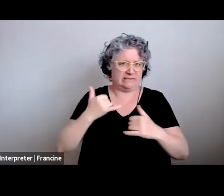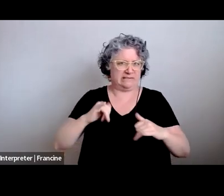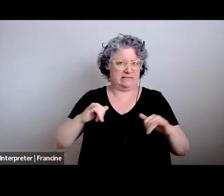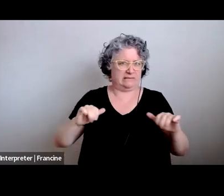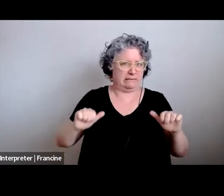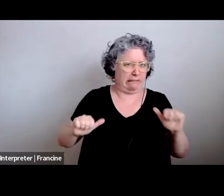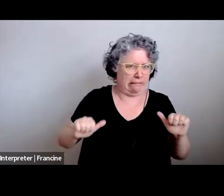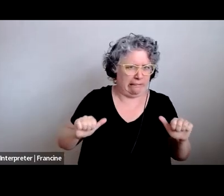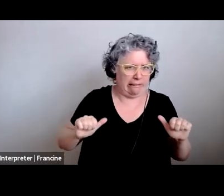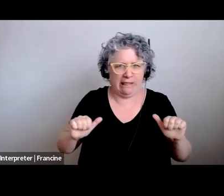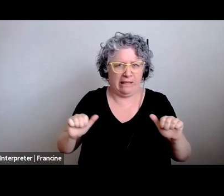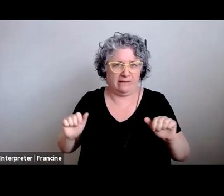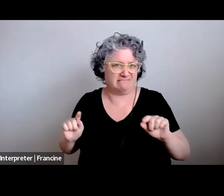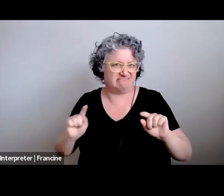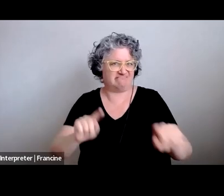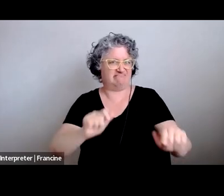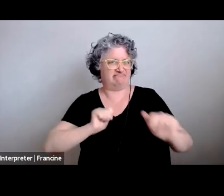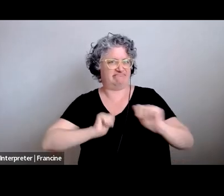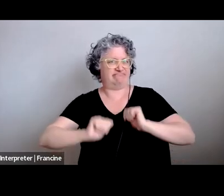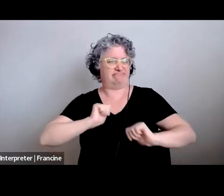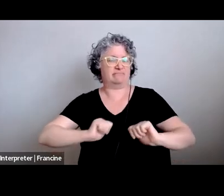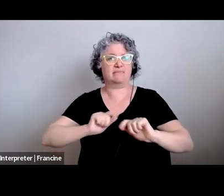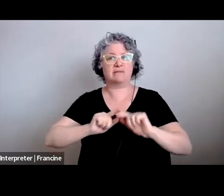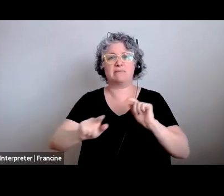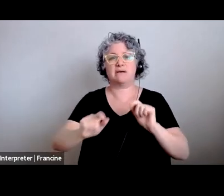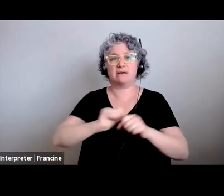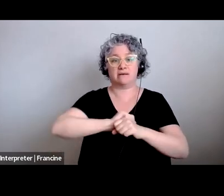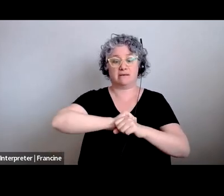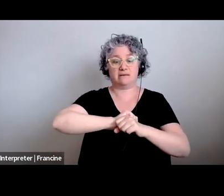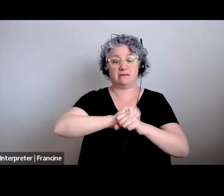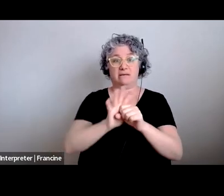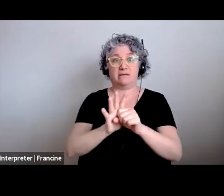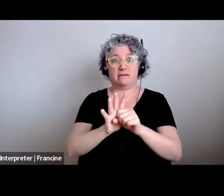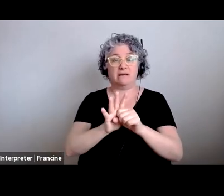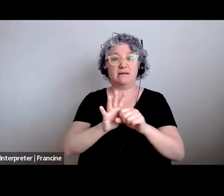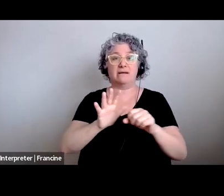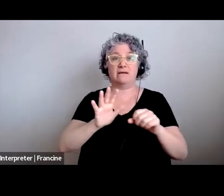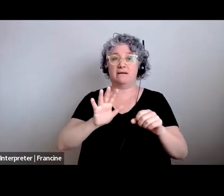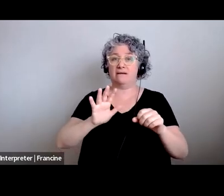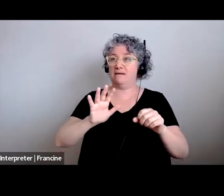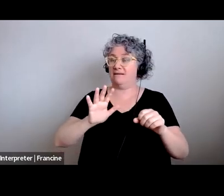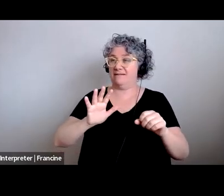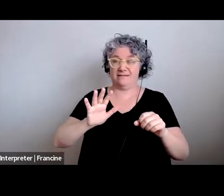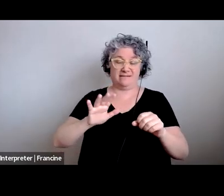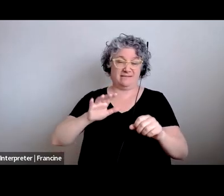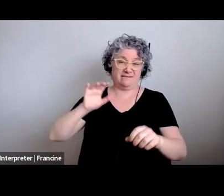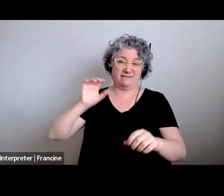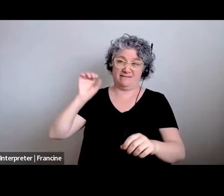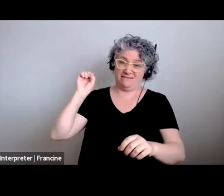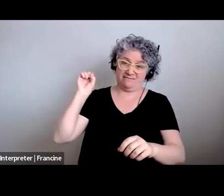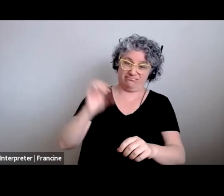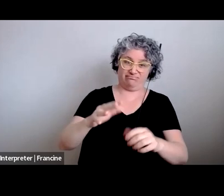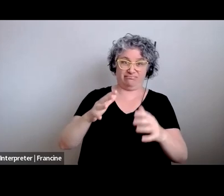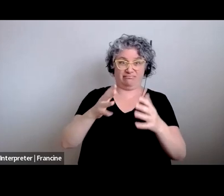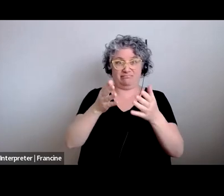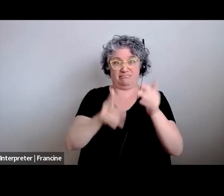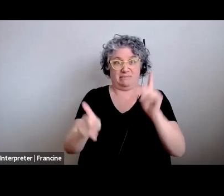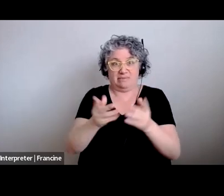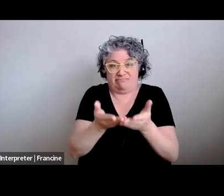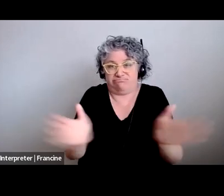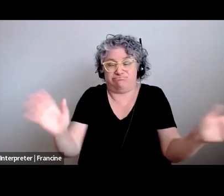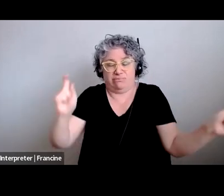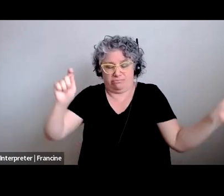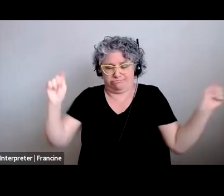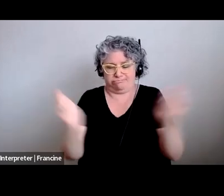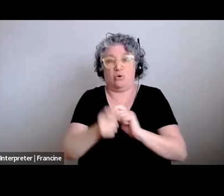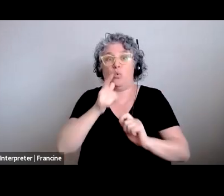hyper accelerator in terms of the demographic change we've been talking about for a long time in the theater. And I think